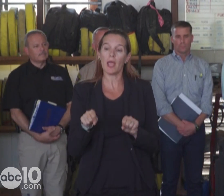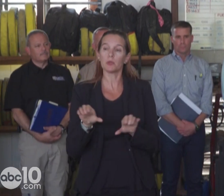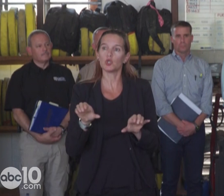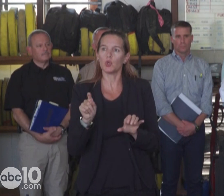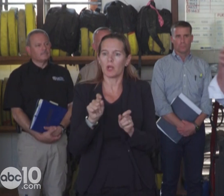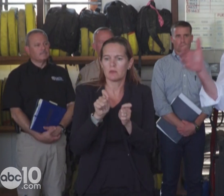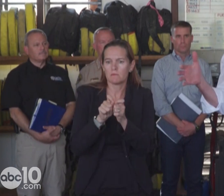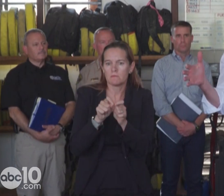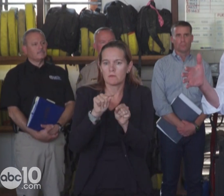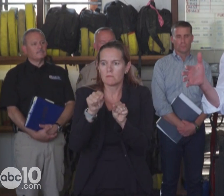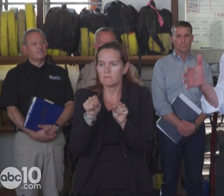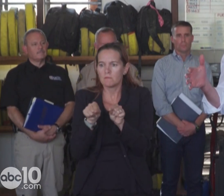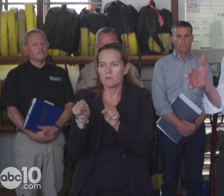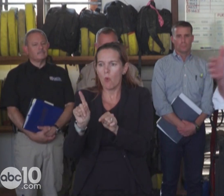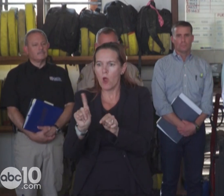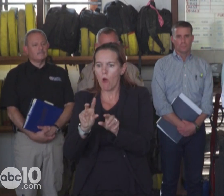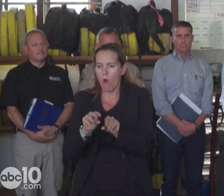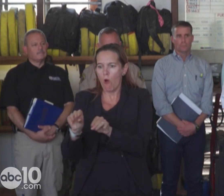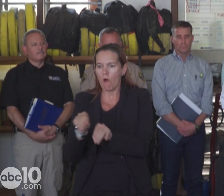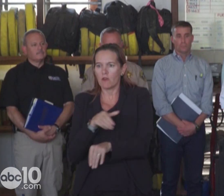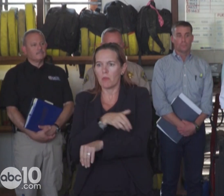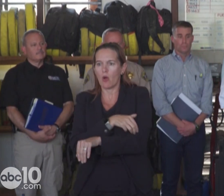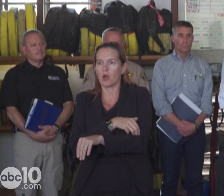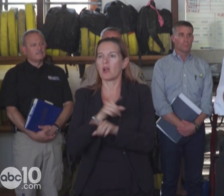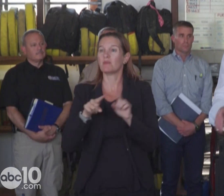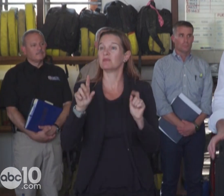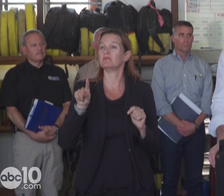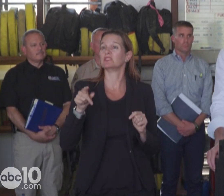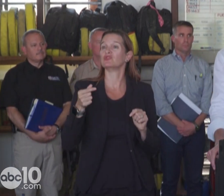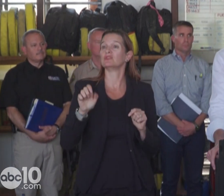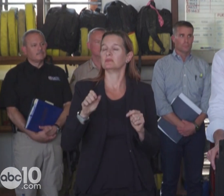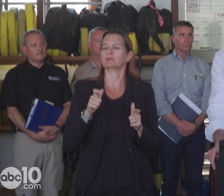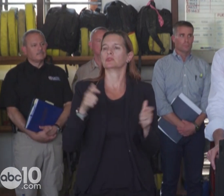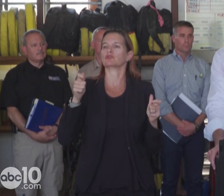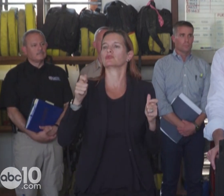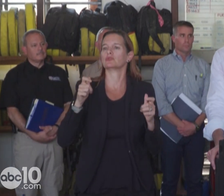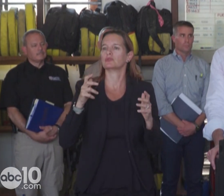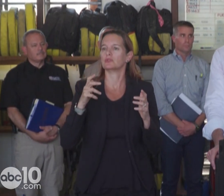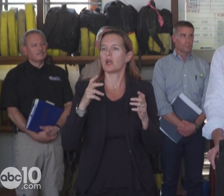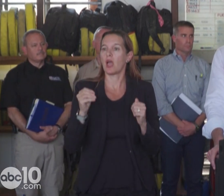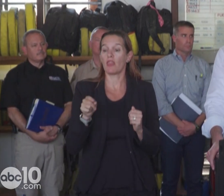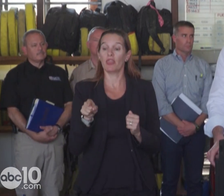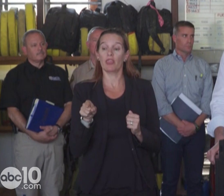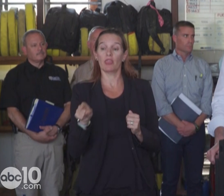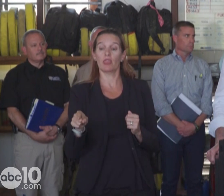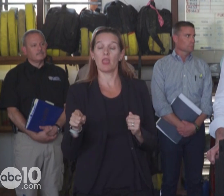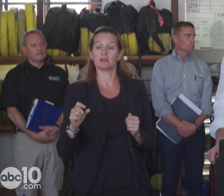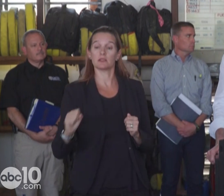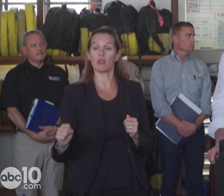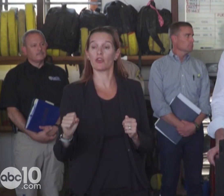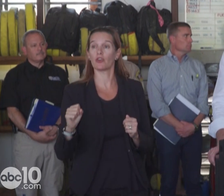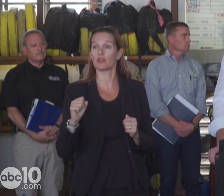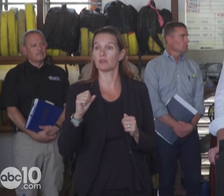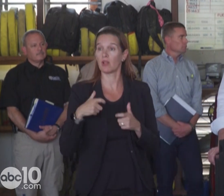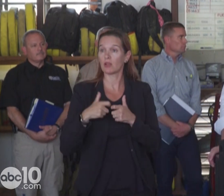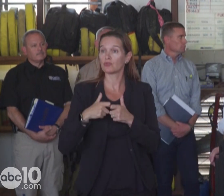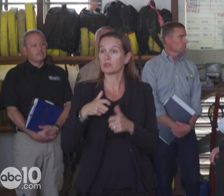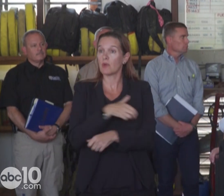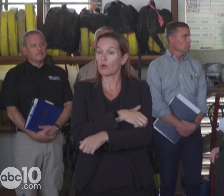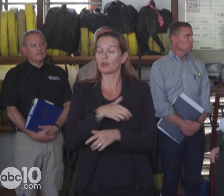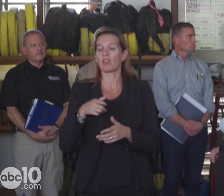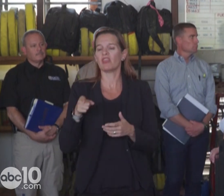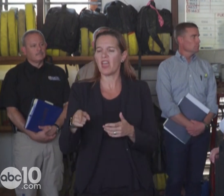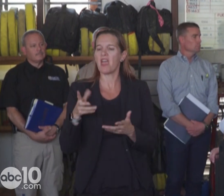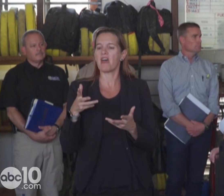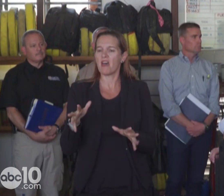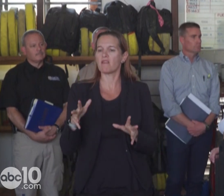versus the scope and scale of PG&E, because they've made investments, because they've been more intentional on focusing